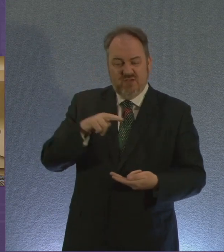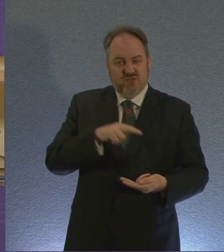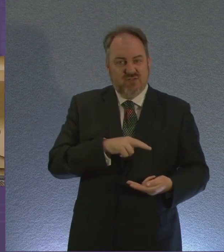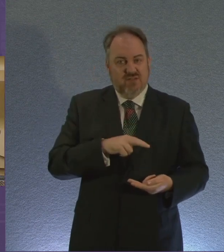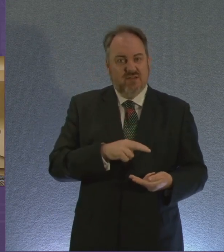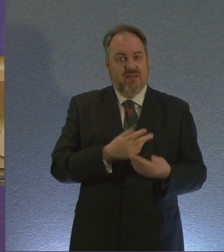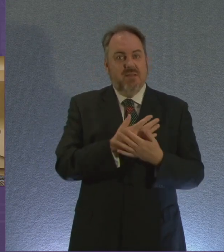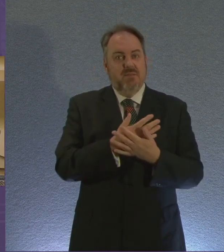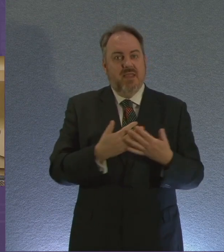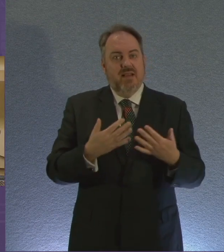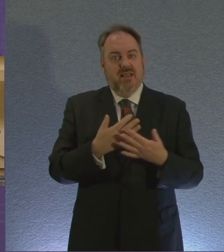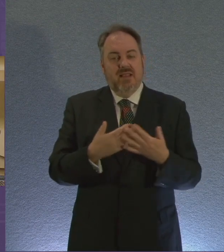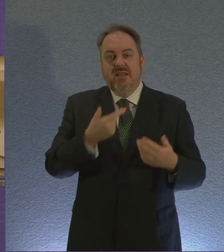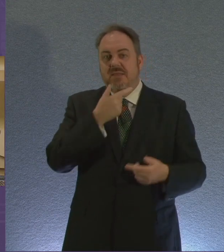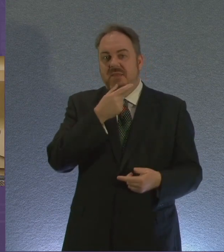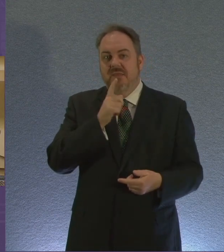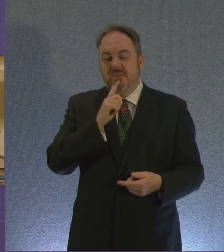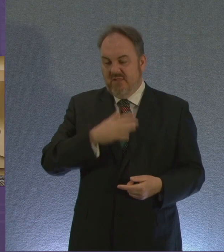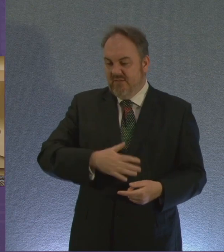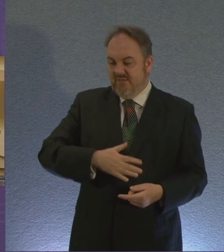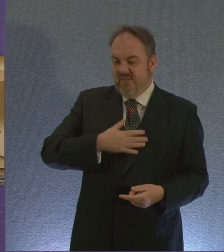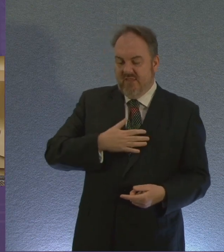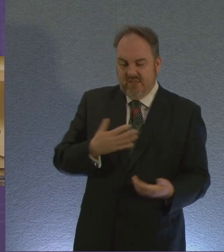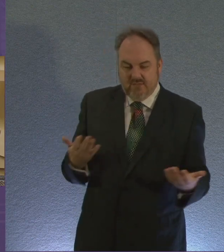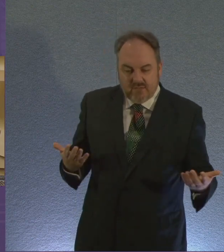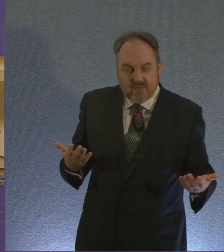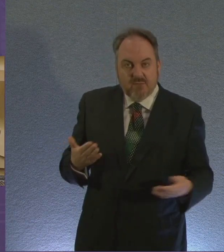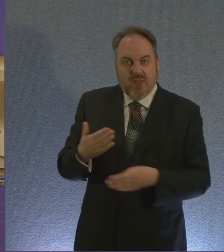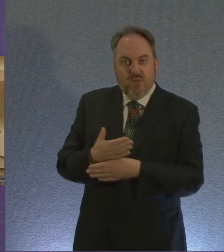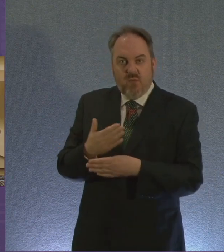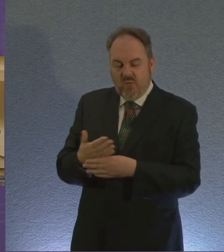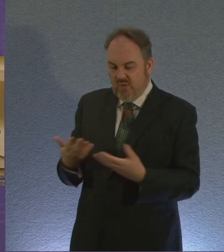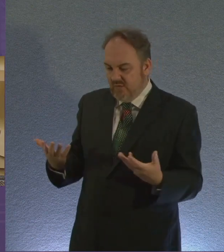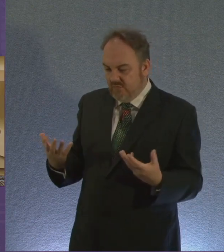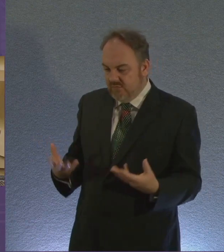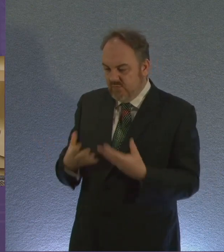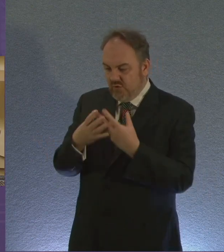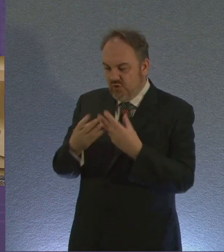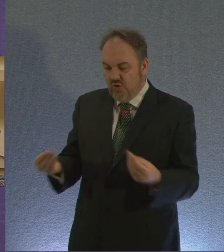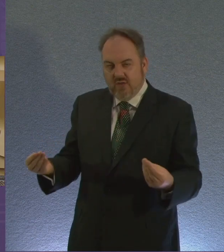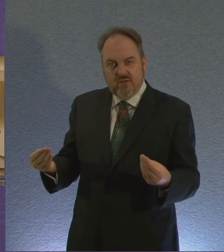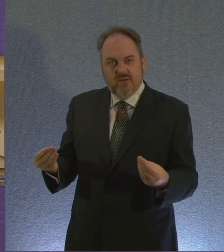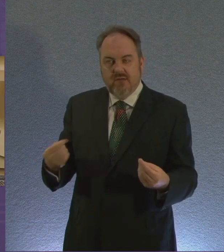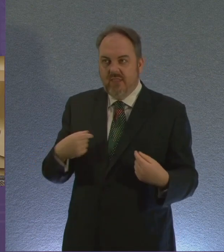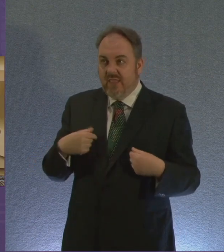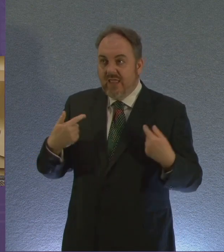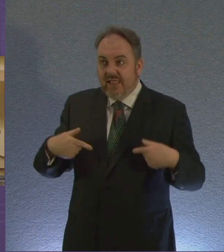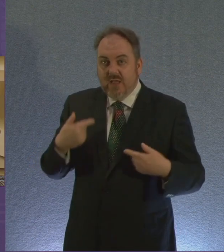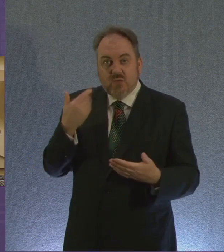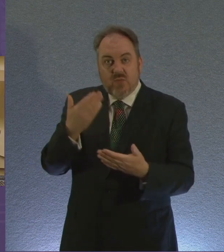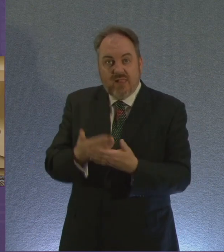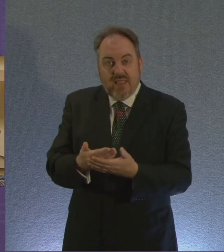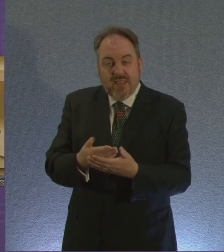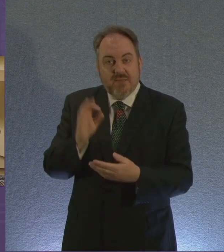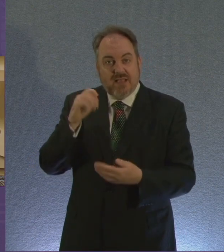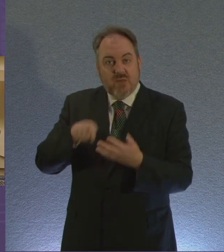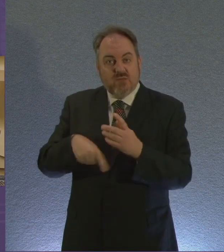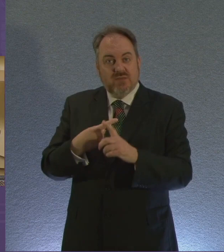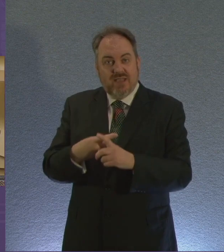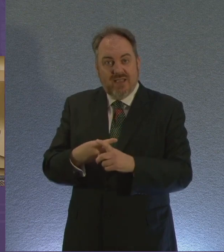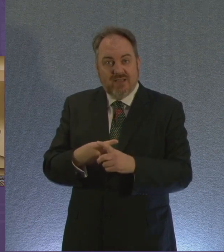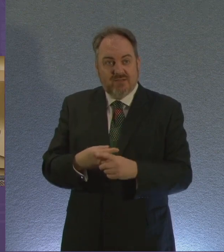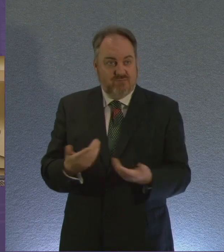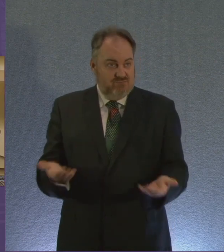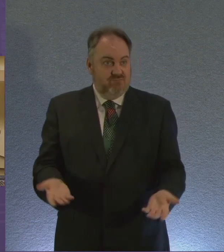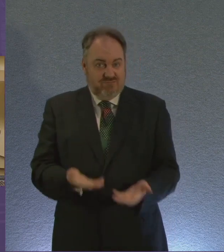that have now fallen into a category that they may not be aware of, and that's one of the reasons why we're asking people not just